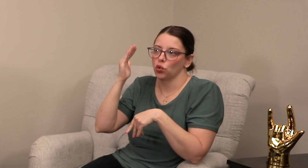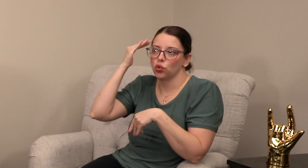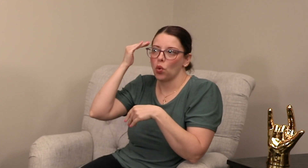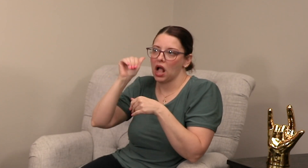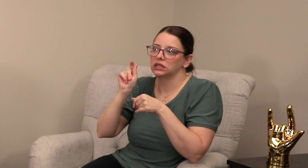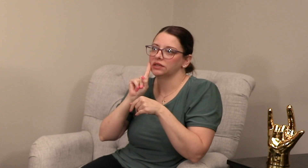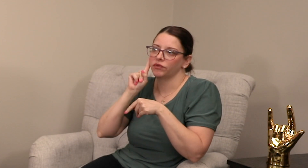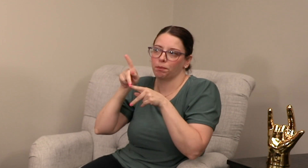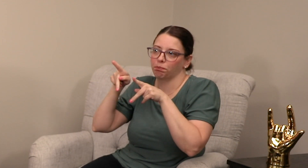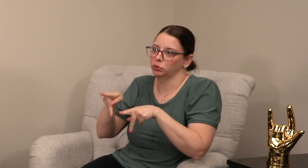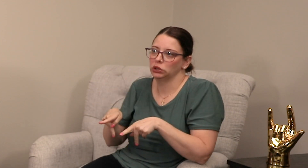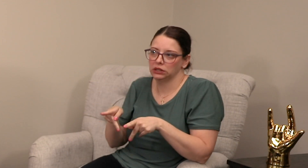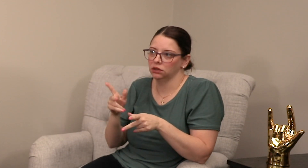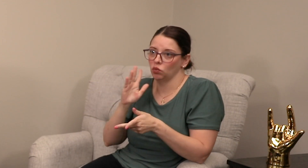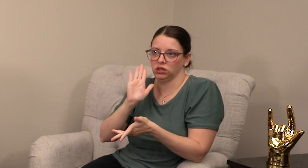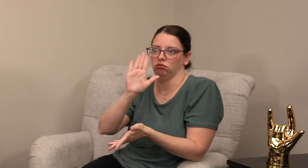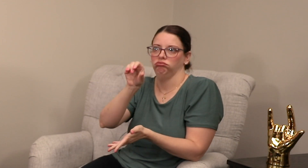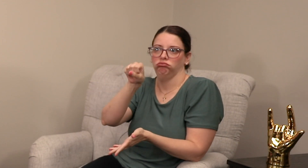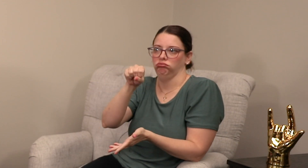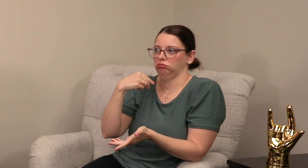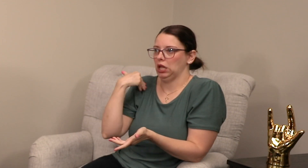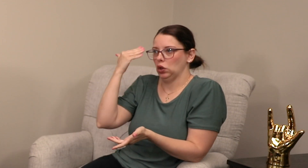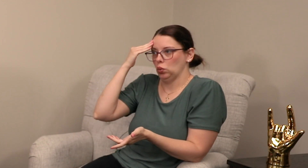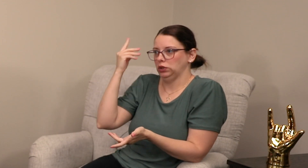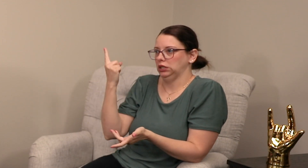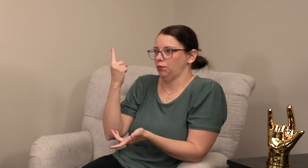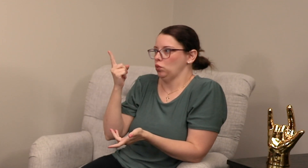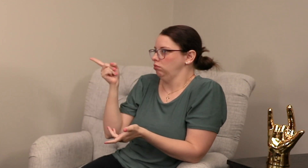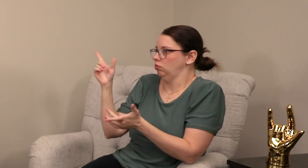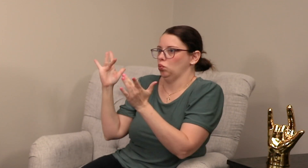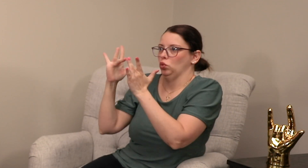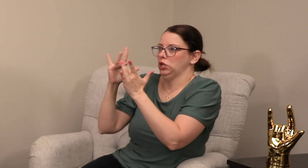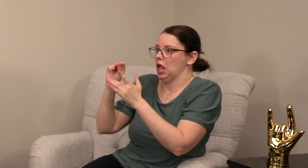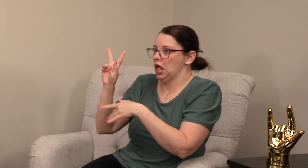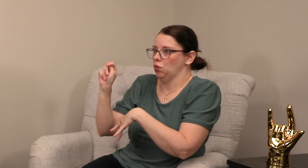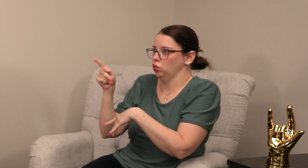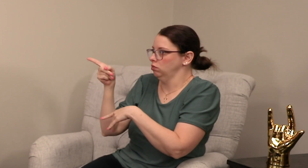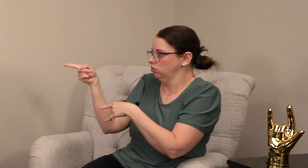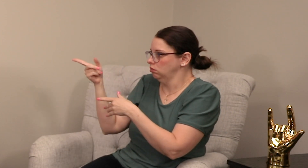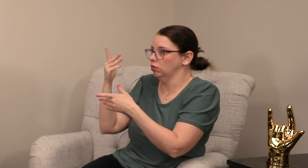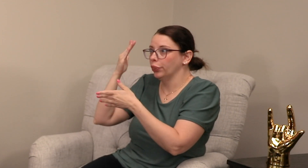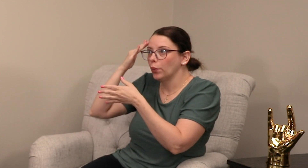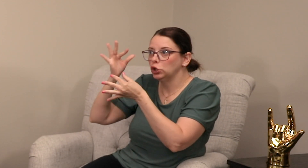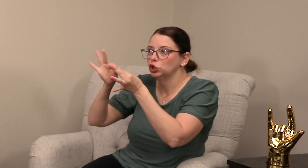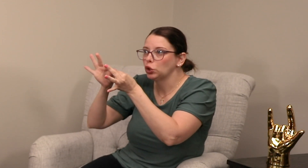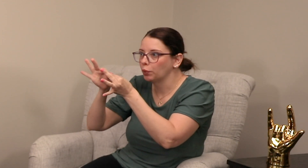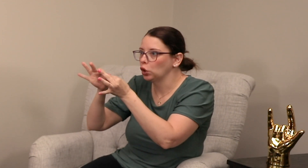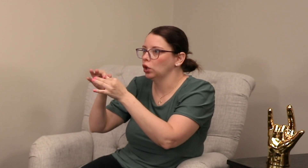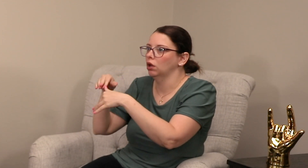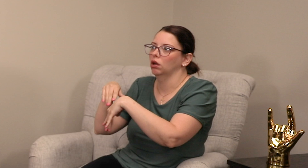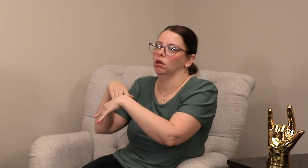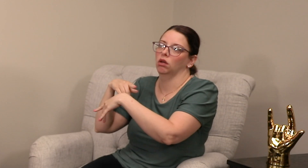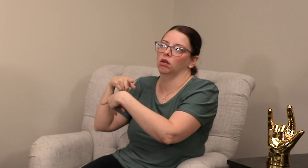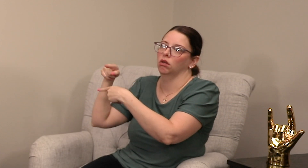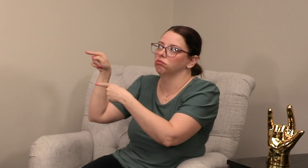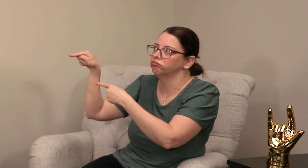many people who are aware of like a deaf person. Like, oh yeah, I know someone, you can reach out to them. Or, oh, I know an